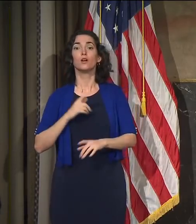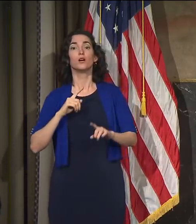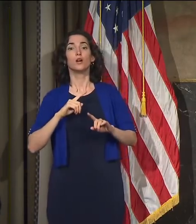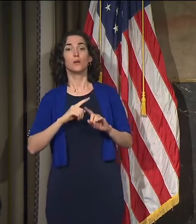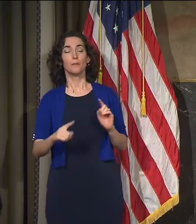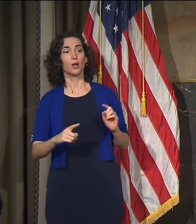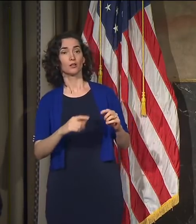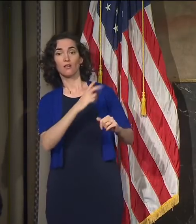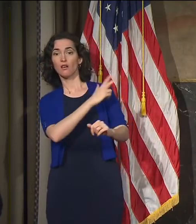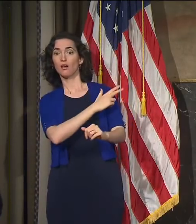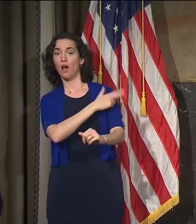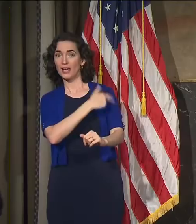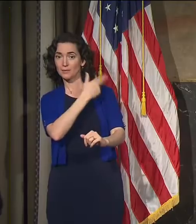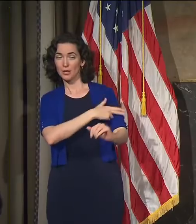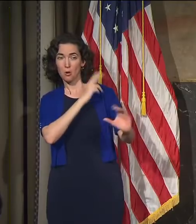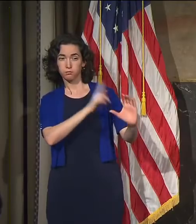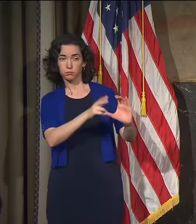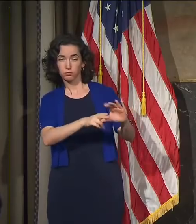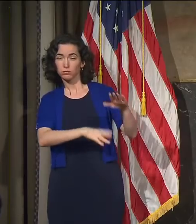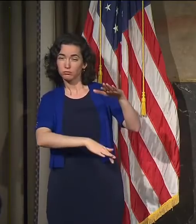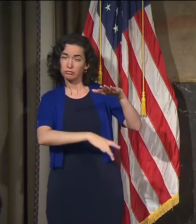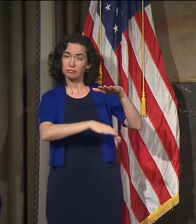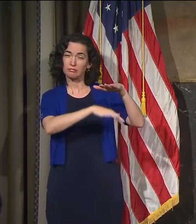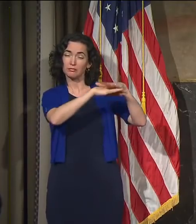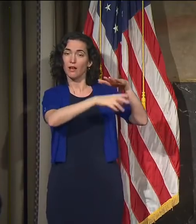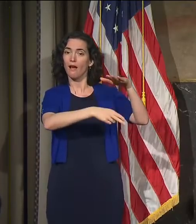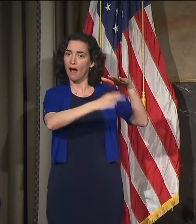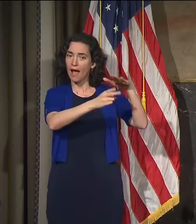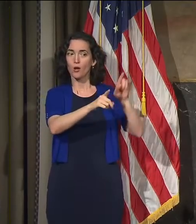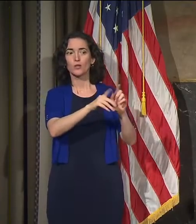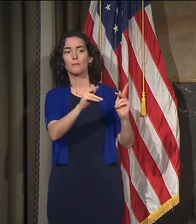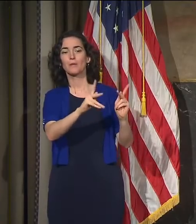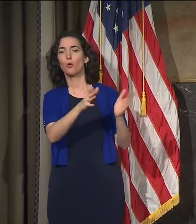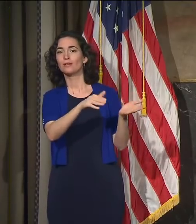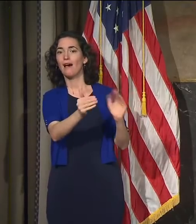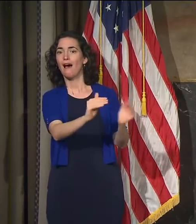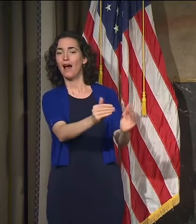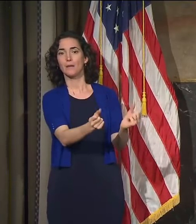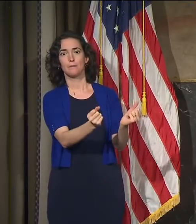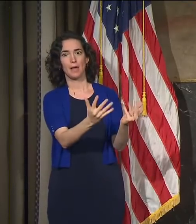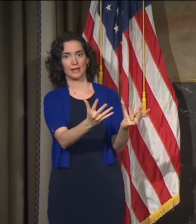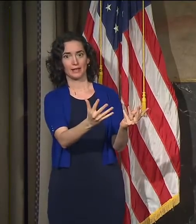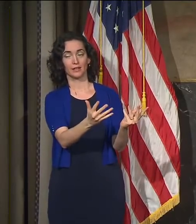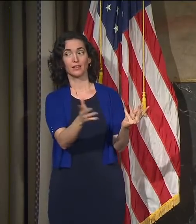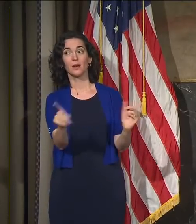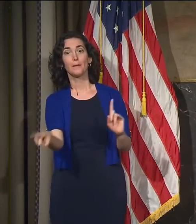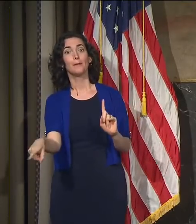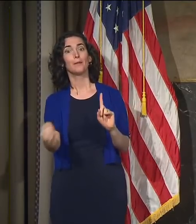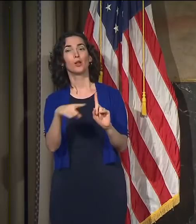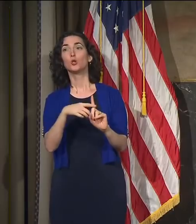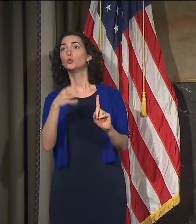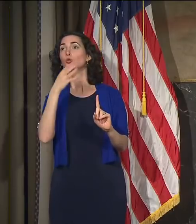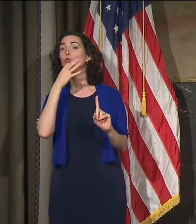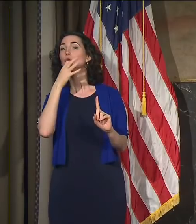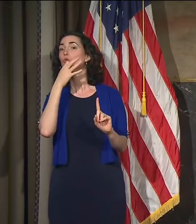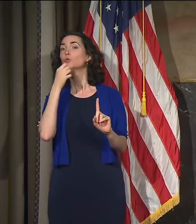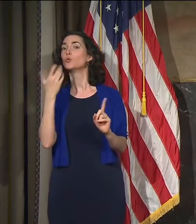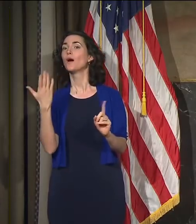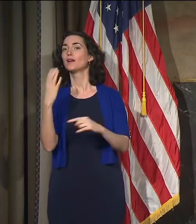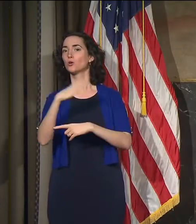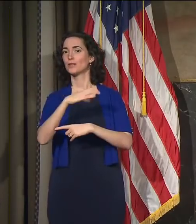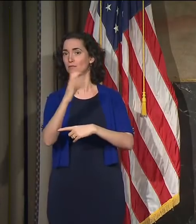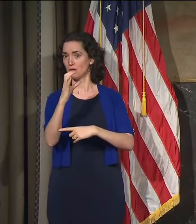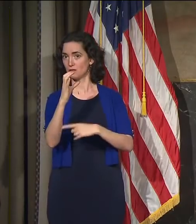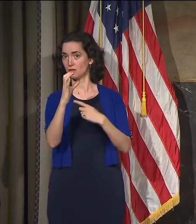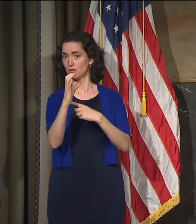the deaths are at a very high level. And then we also have Christmas coming in just a few days, followed a week later